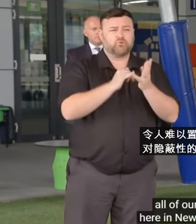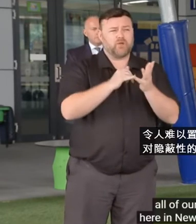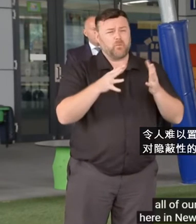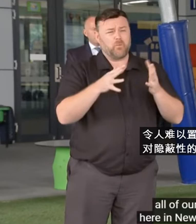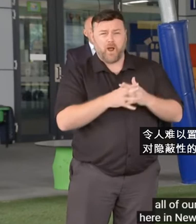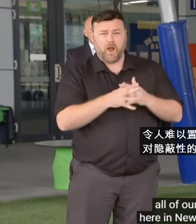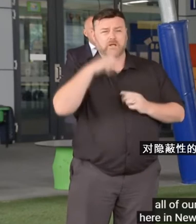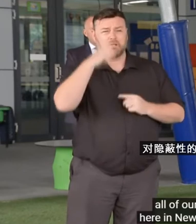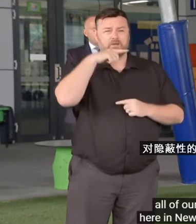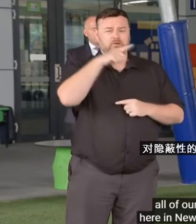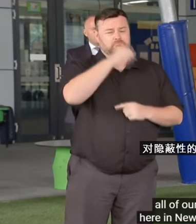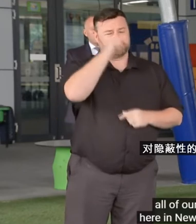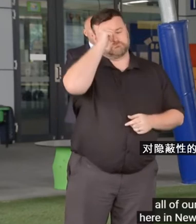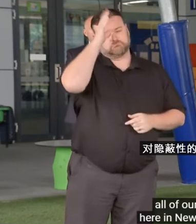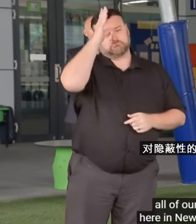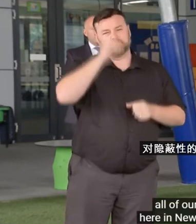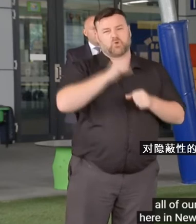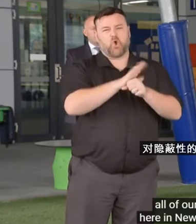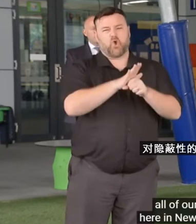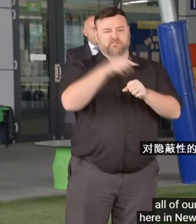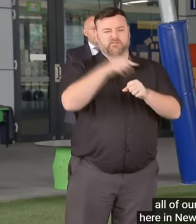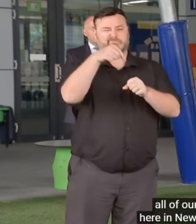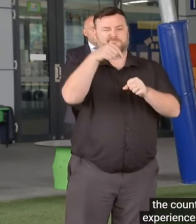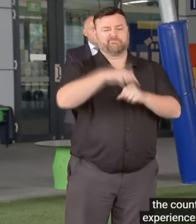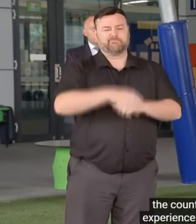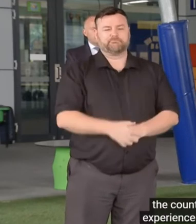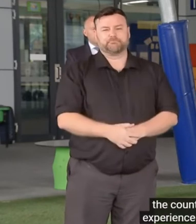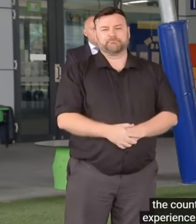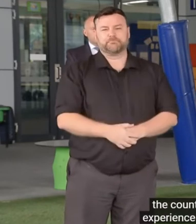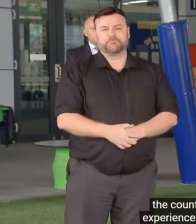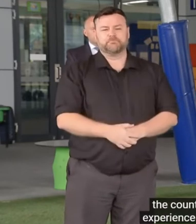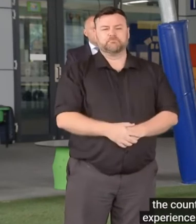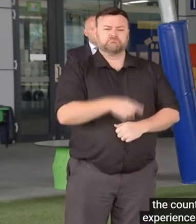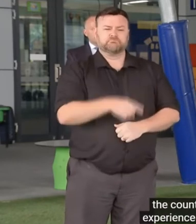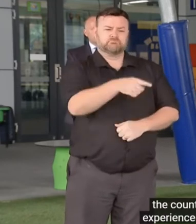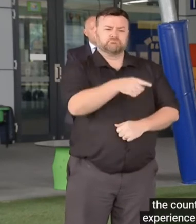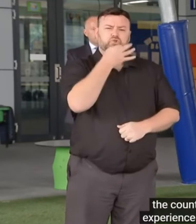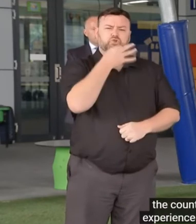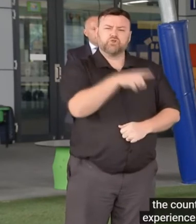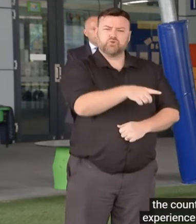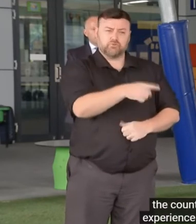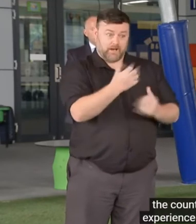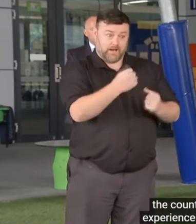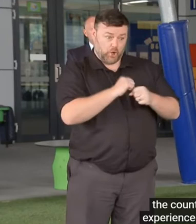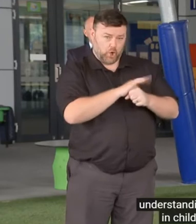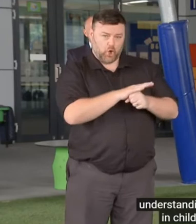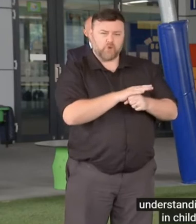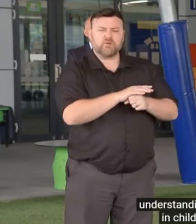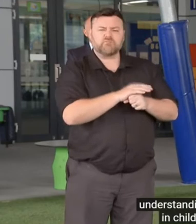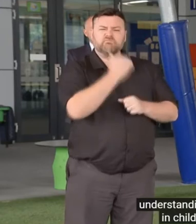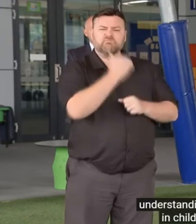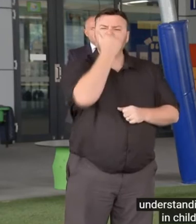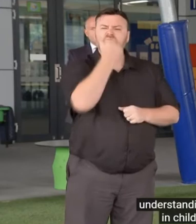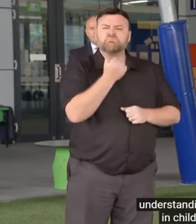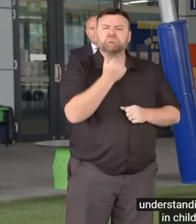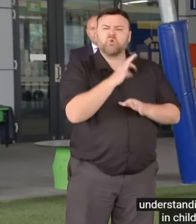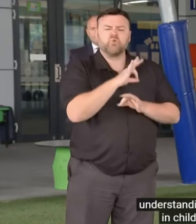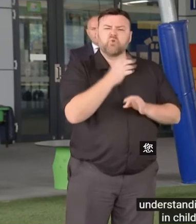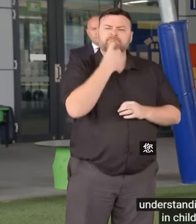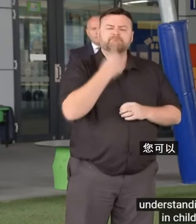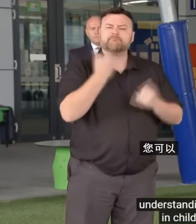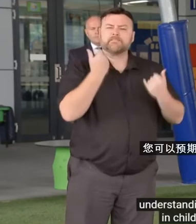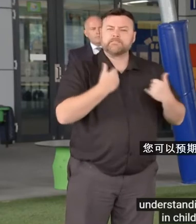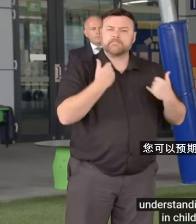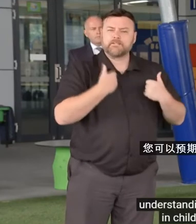COVID. We know in children that COVID is usually milder than in adults. If your child is infected